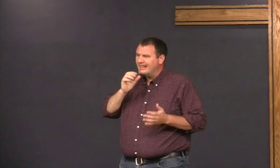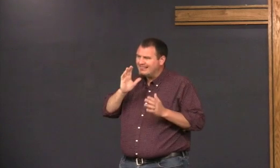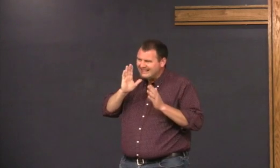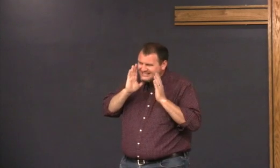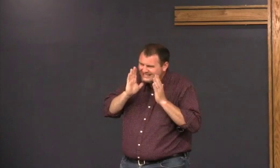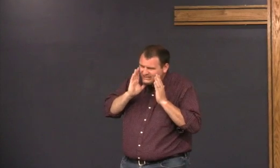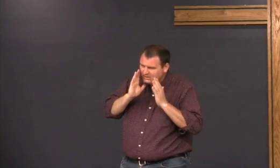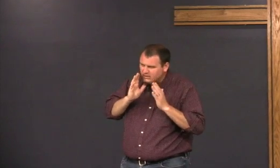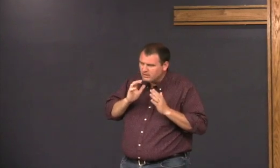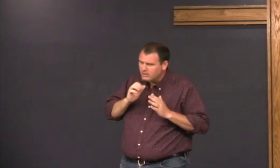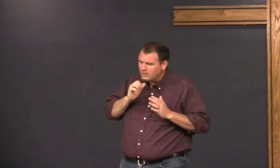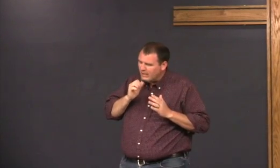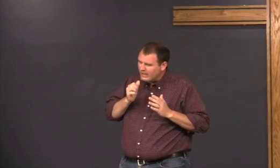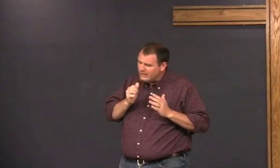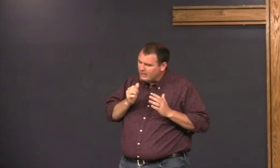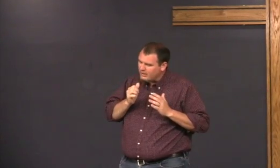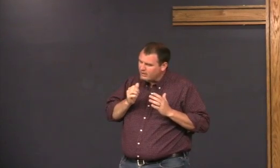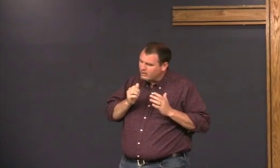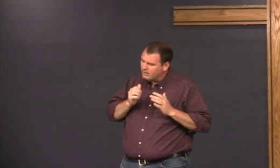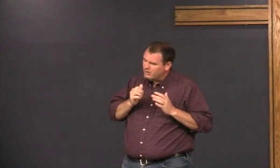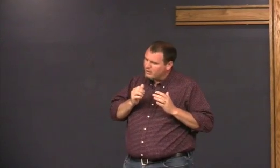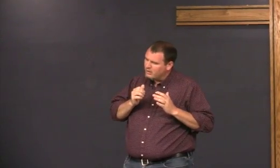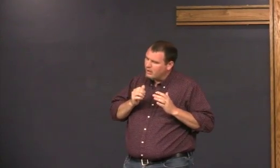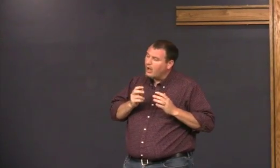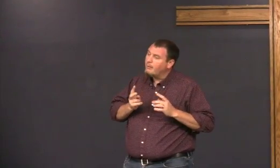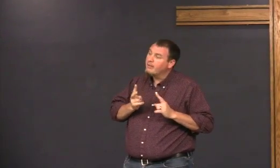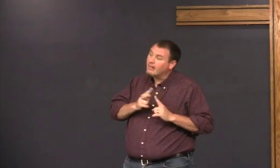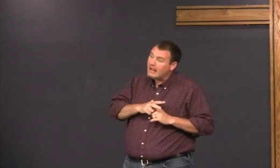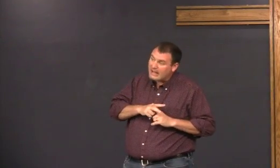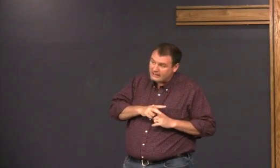didn't listen. I didn't apply it.